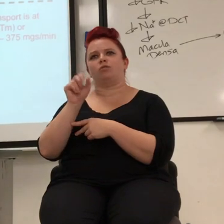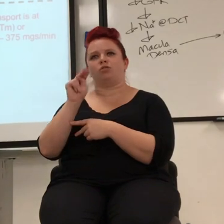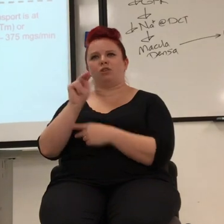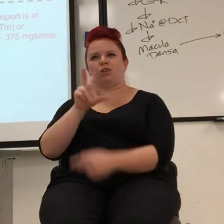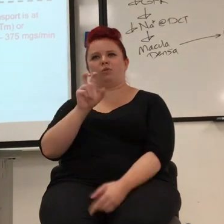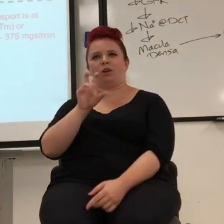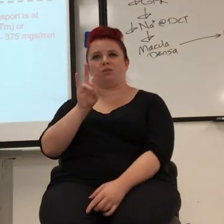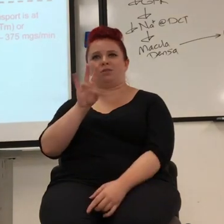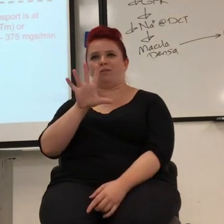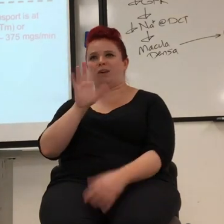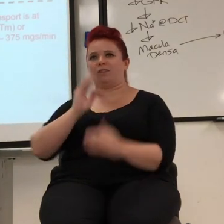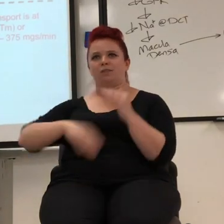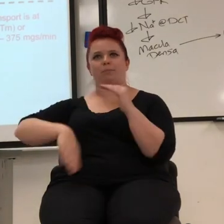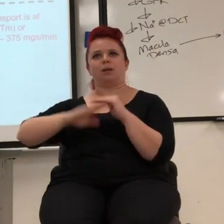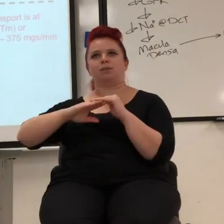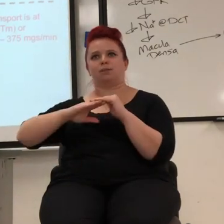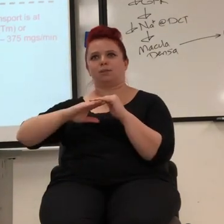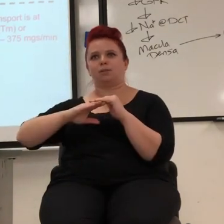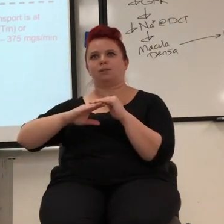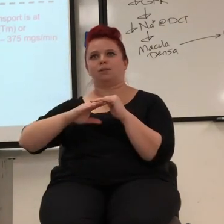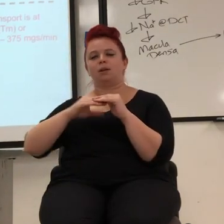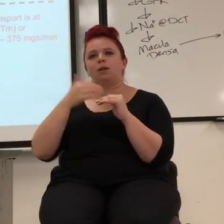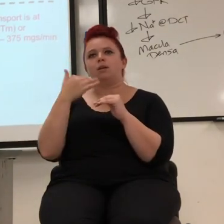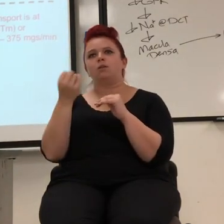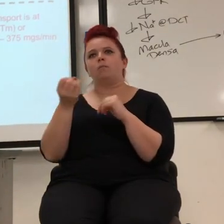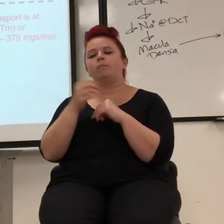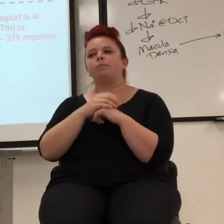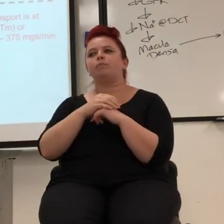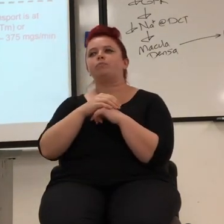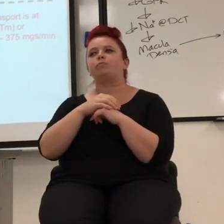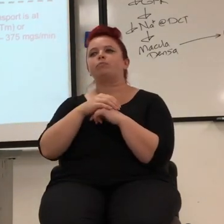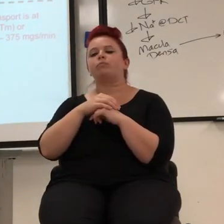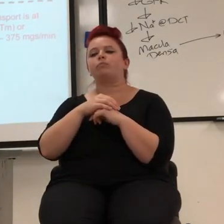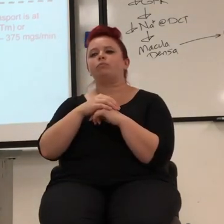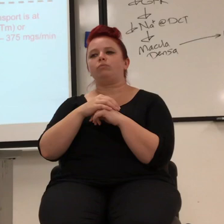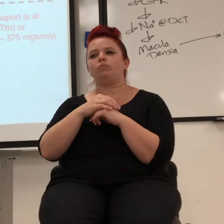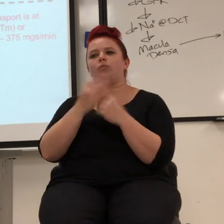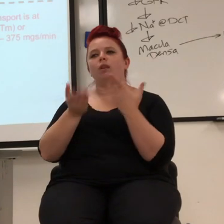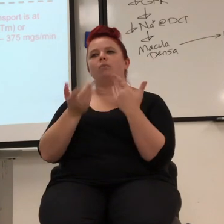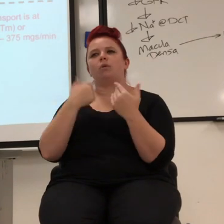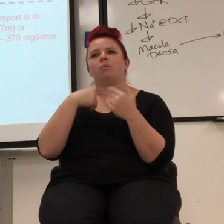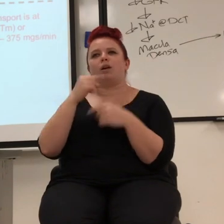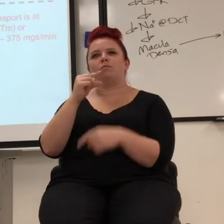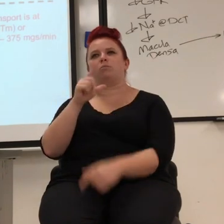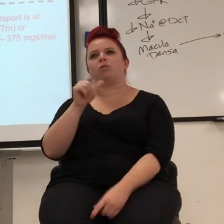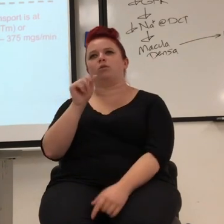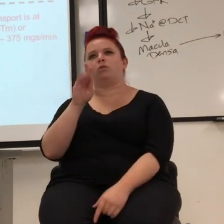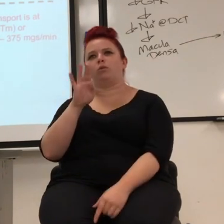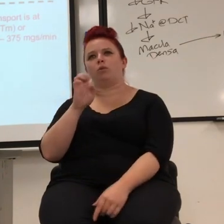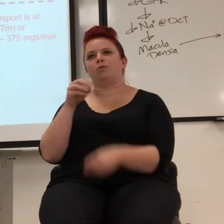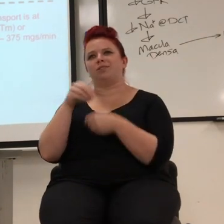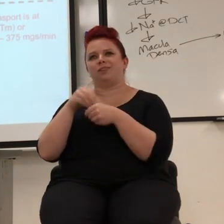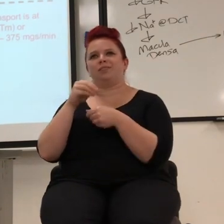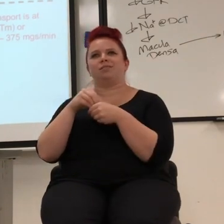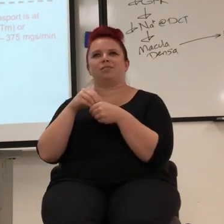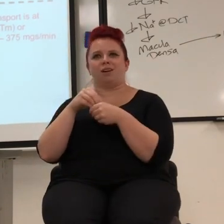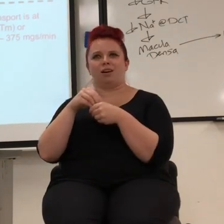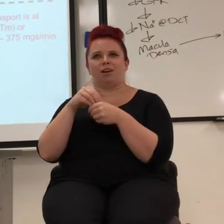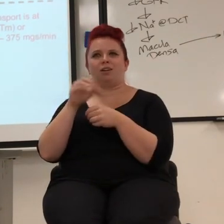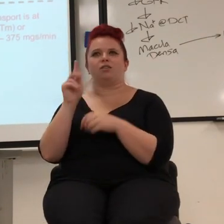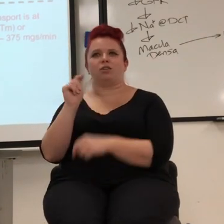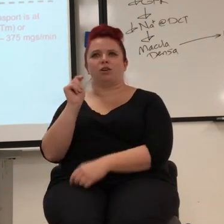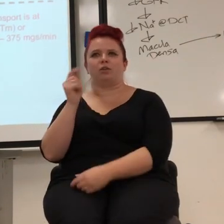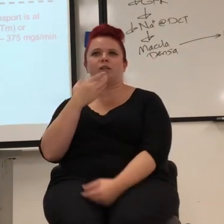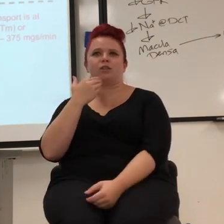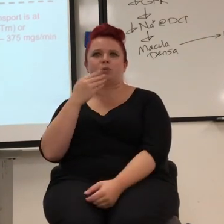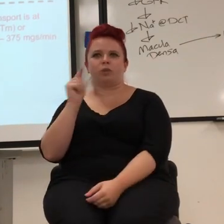375, the max. And so you might have some glucose spill in the urine, sweet urine. Okay,